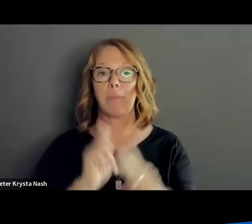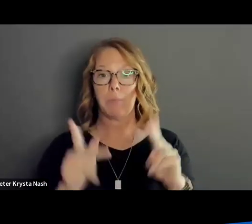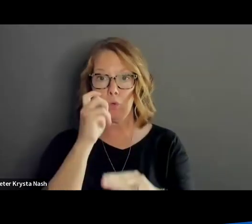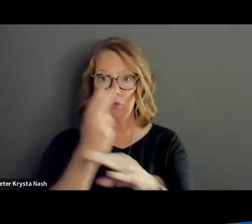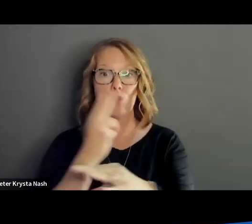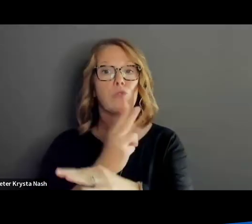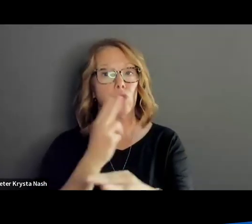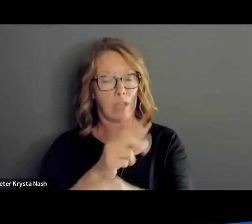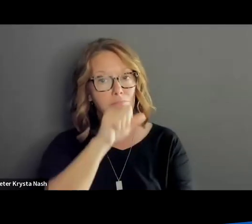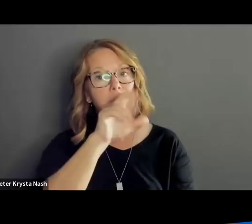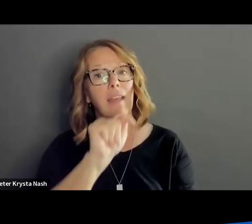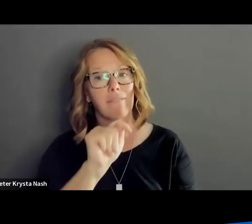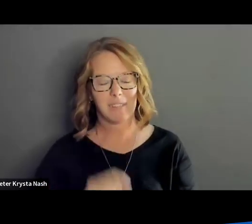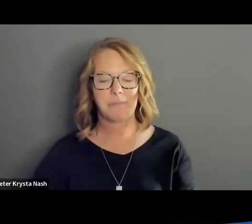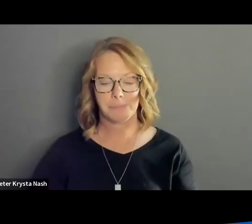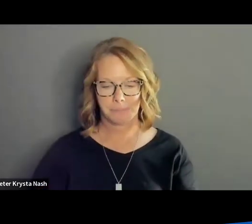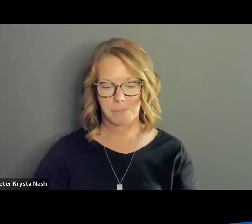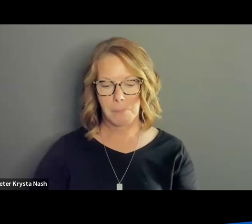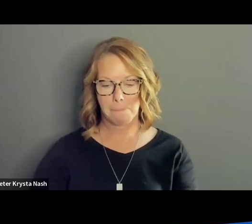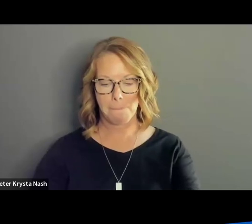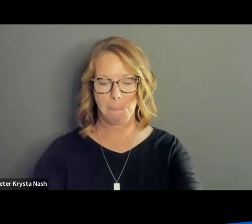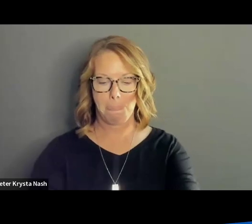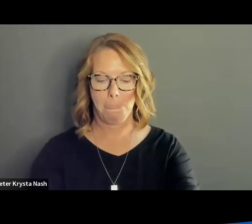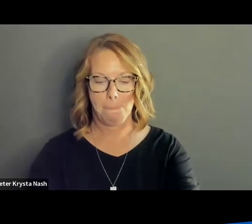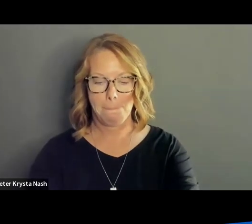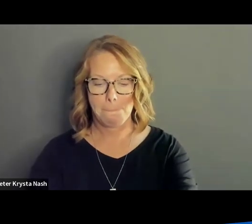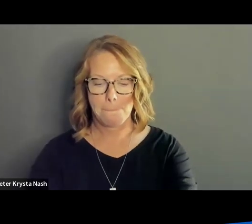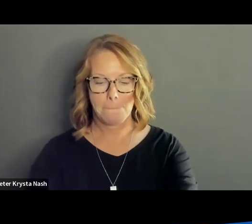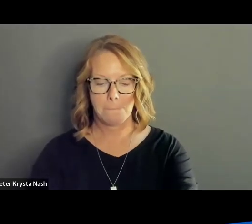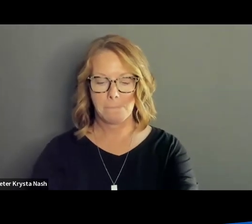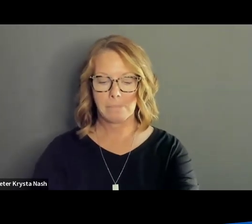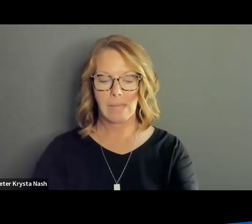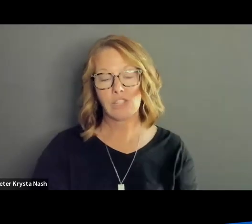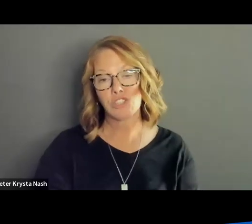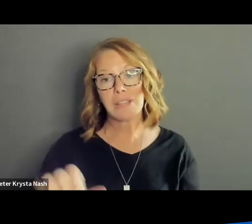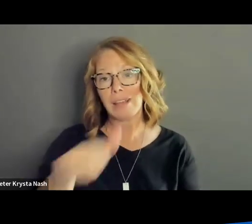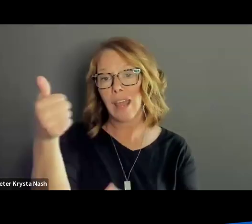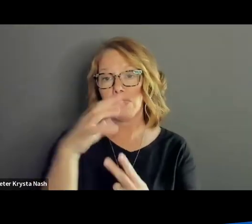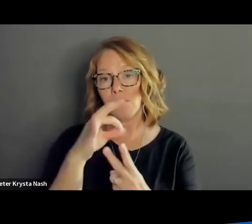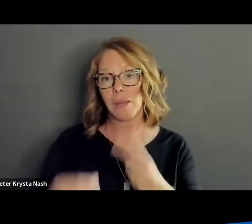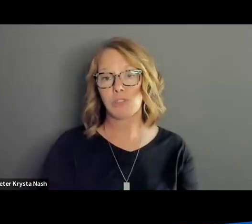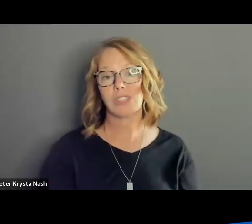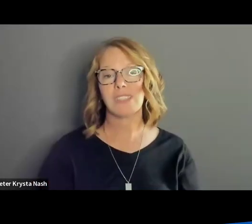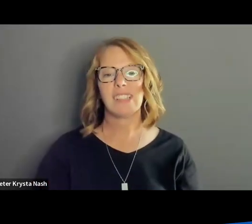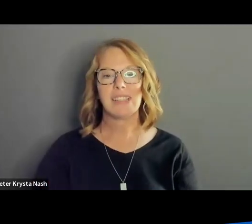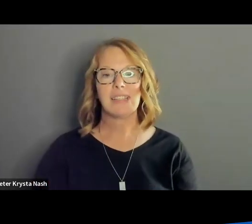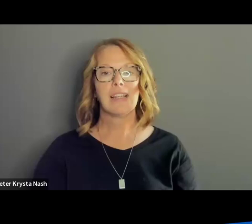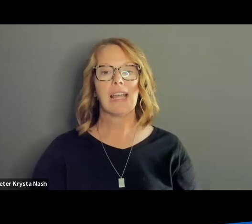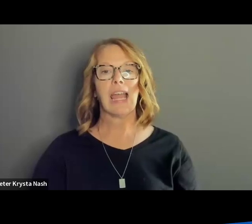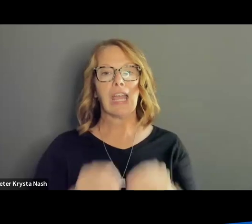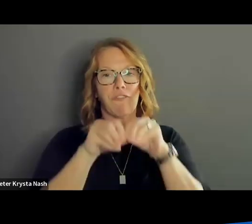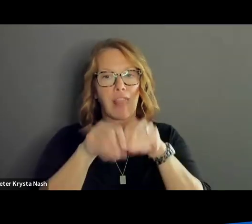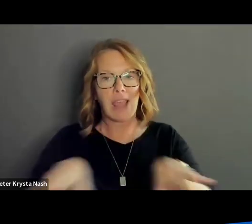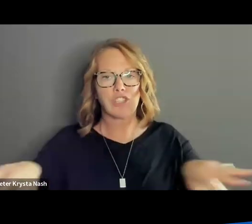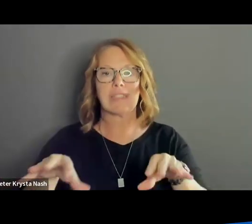love it. And so, it's another option. It only flushes out the lower